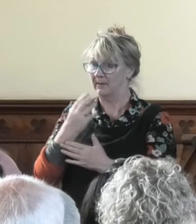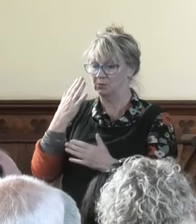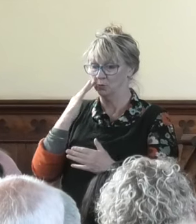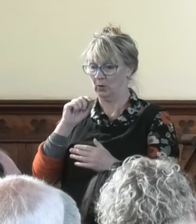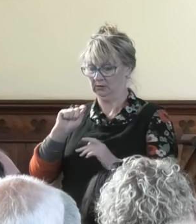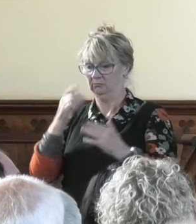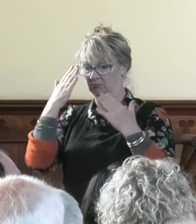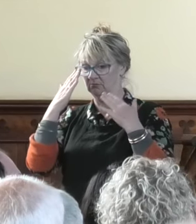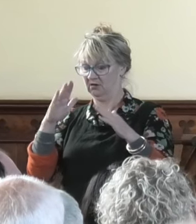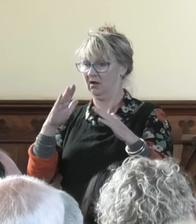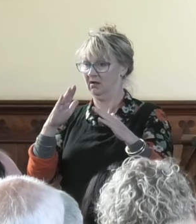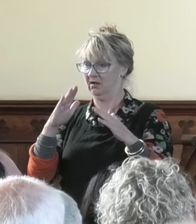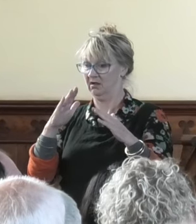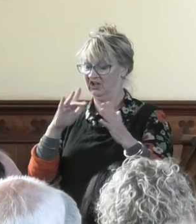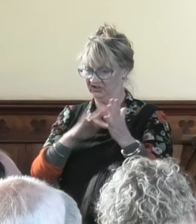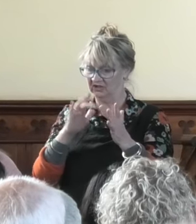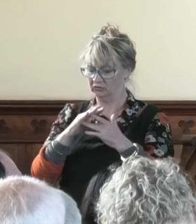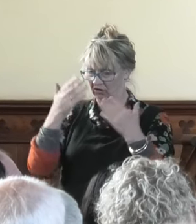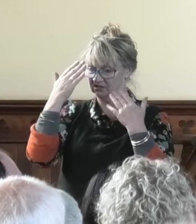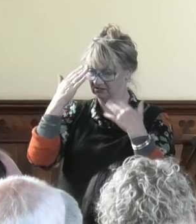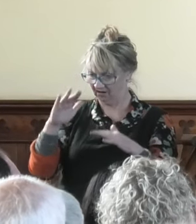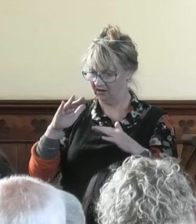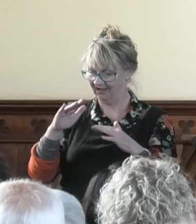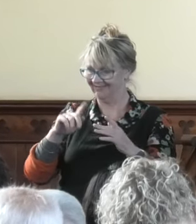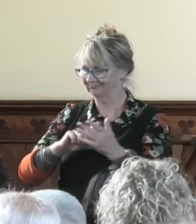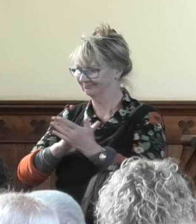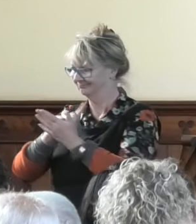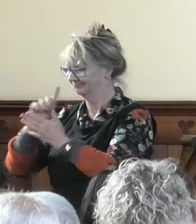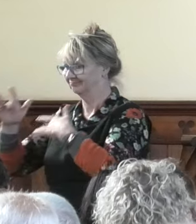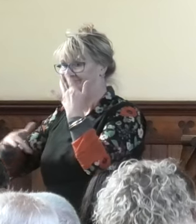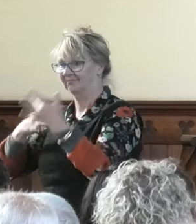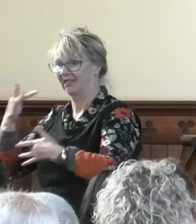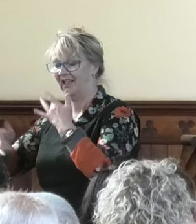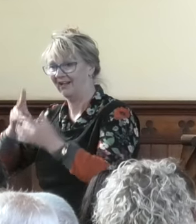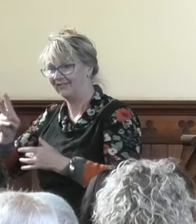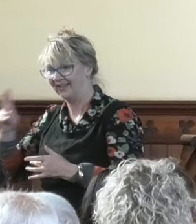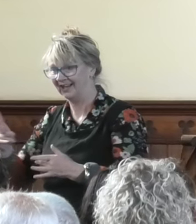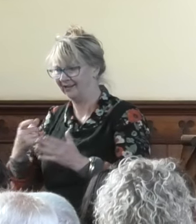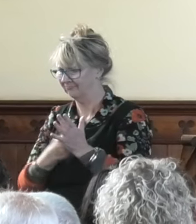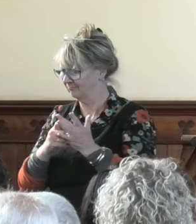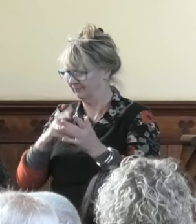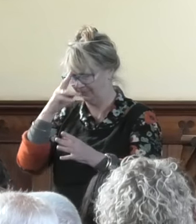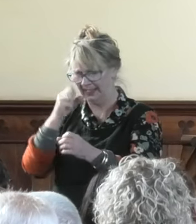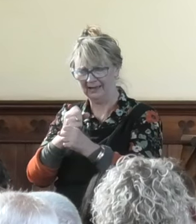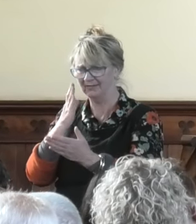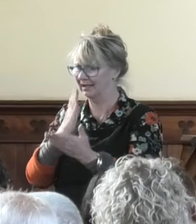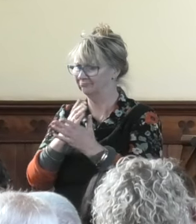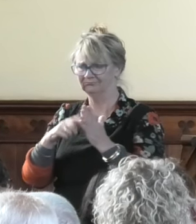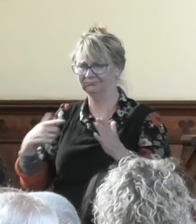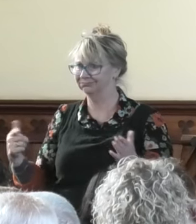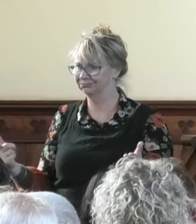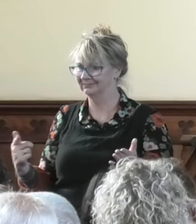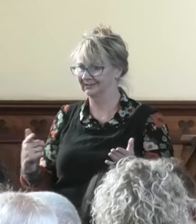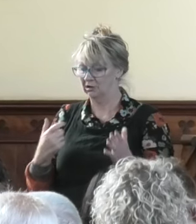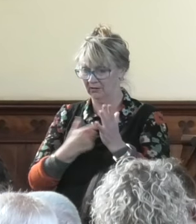sins, that he died and was raised back to life by the power of God. Rinska lived with this conviction that she had